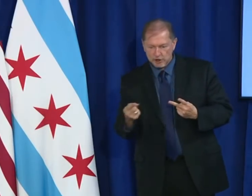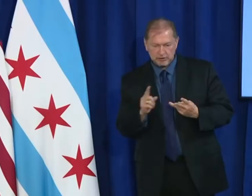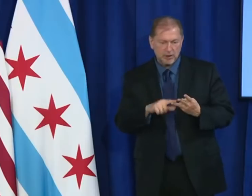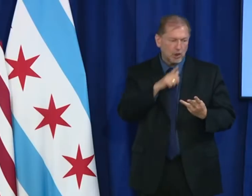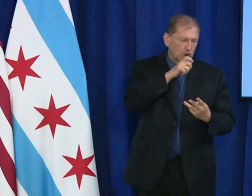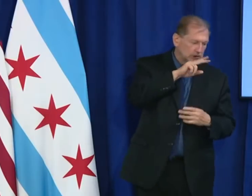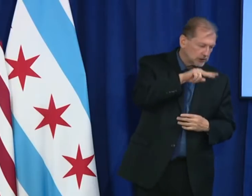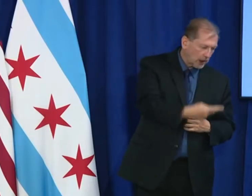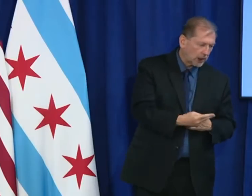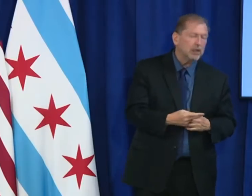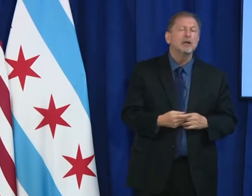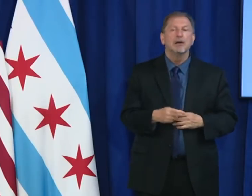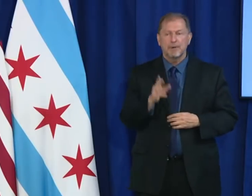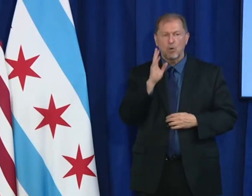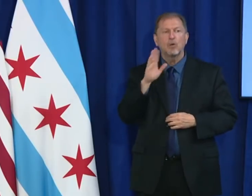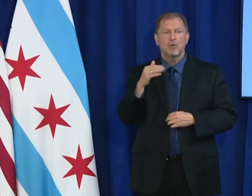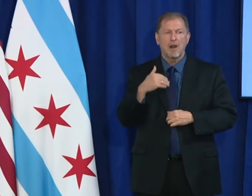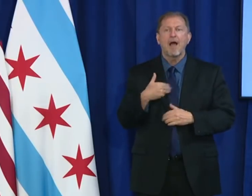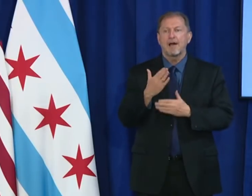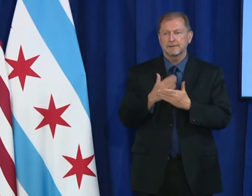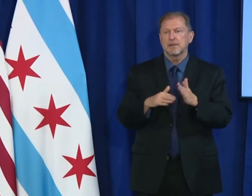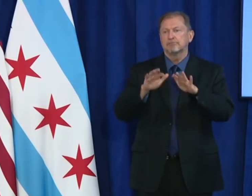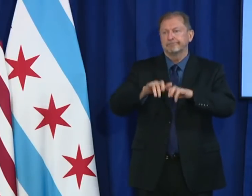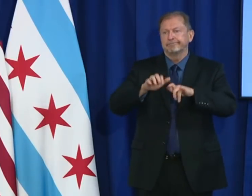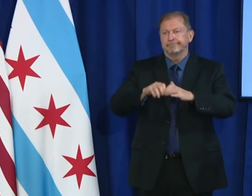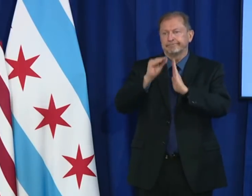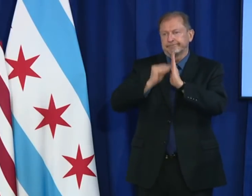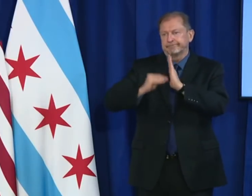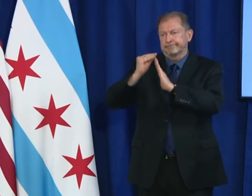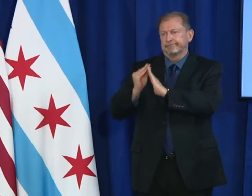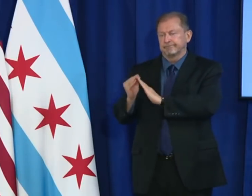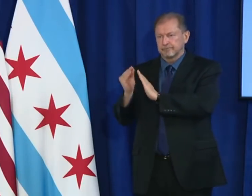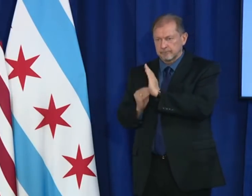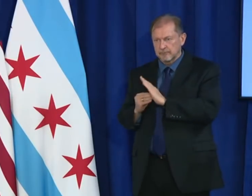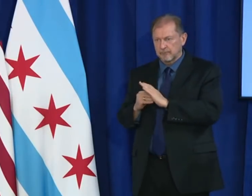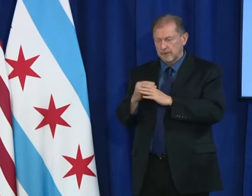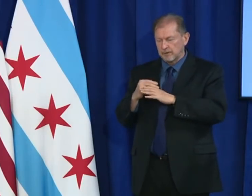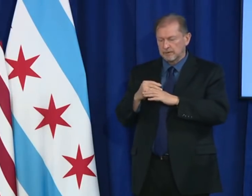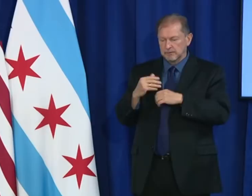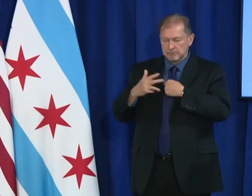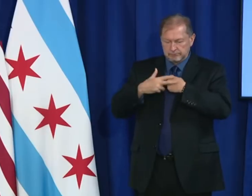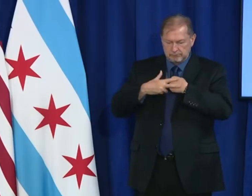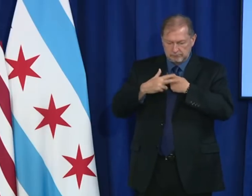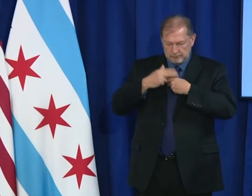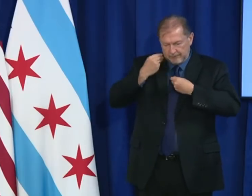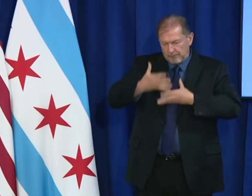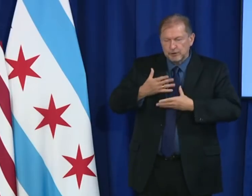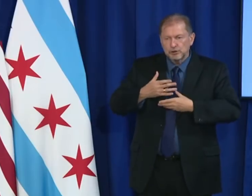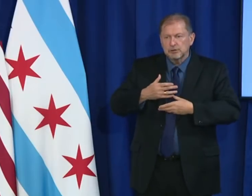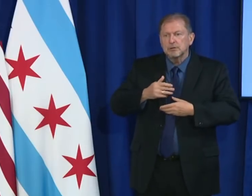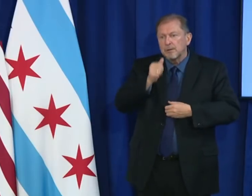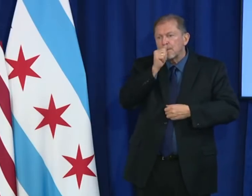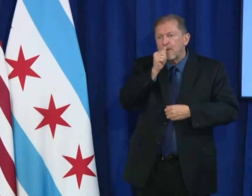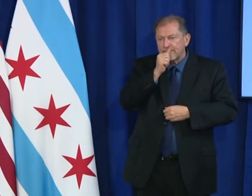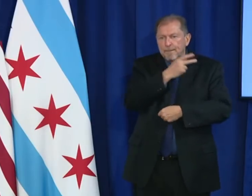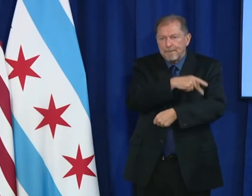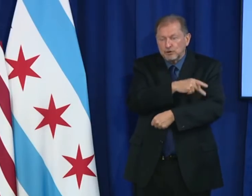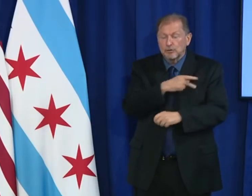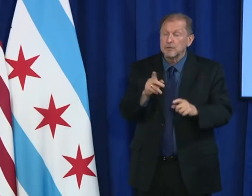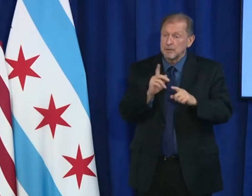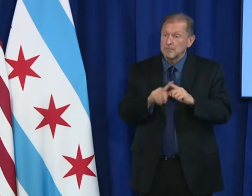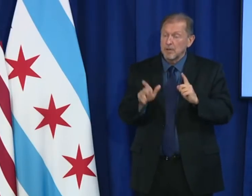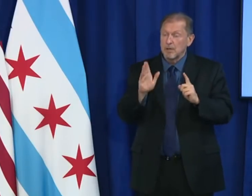will be electronic. It will all be kept securely in a way that protects patient privacy, but will be